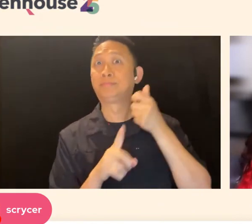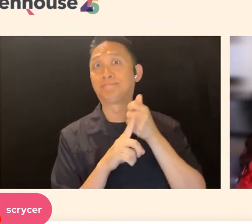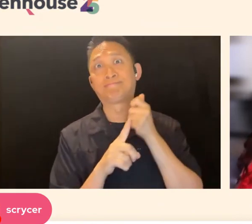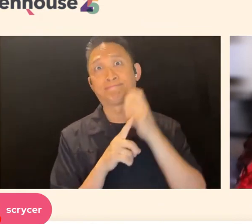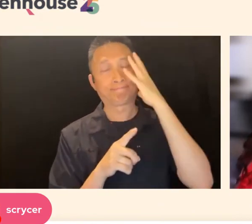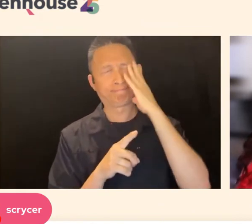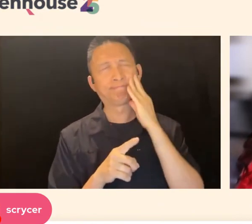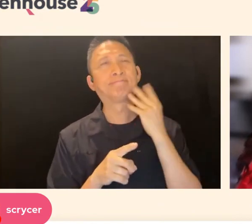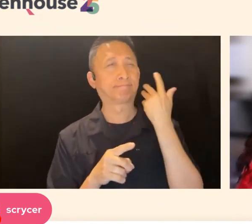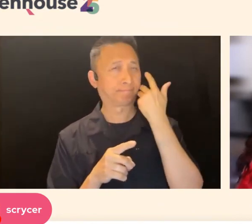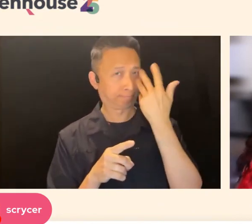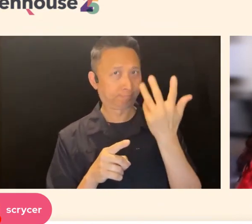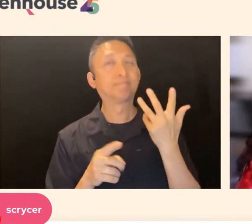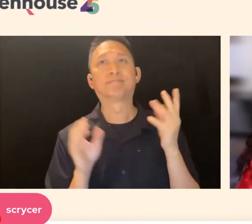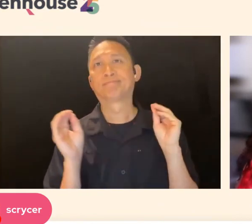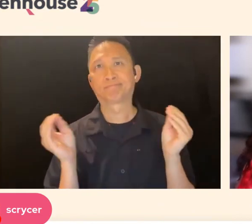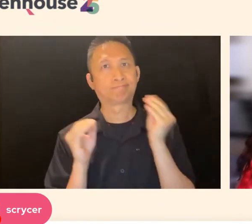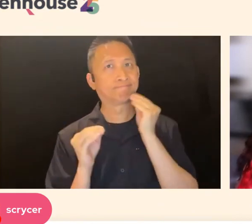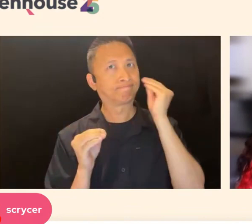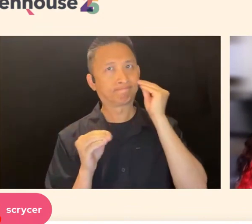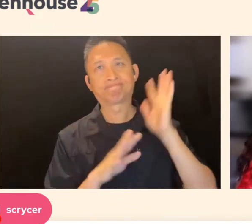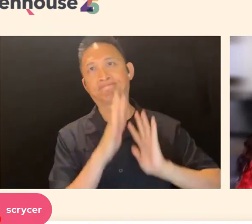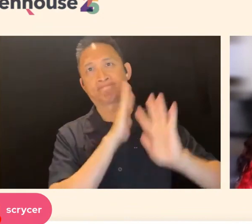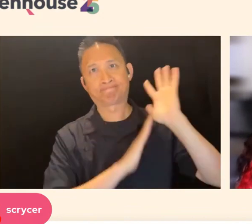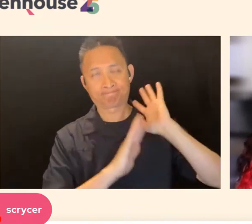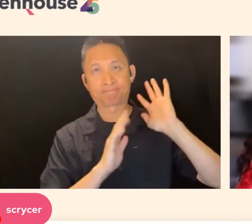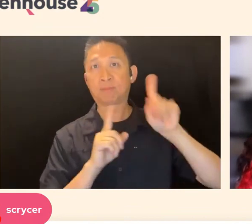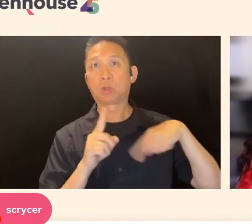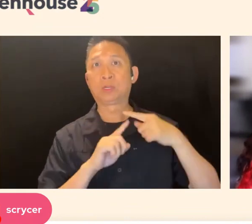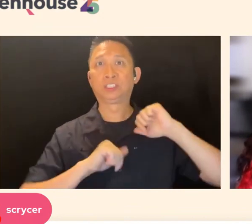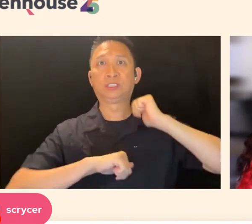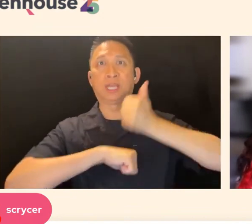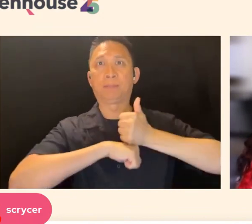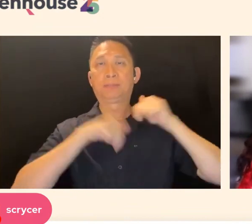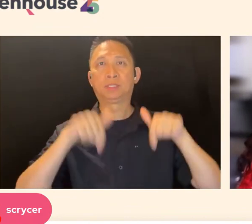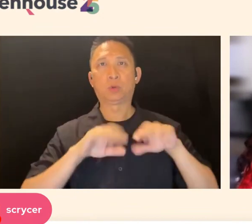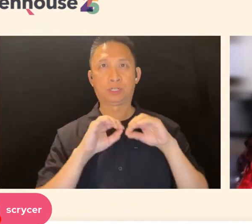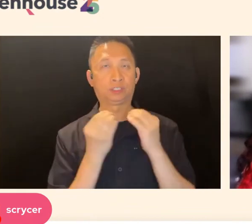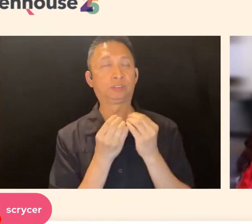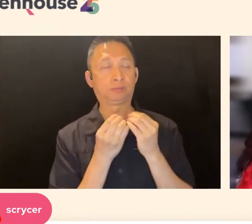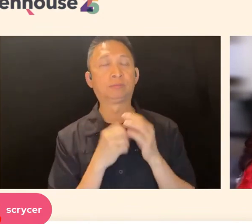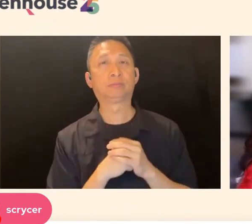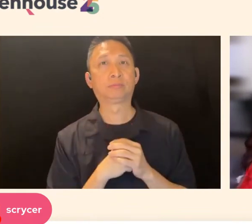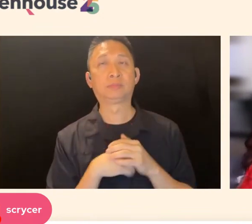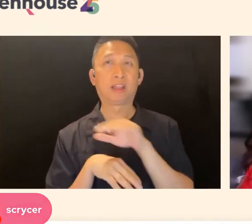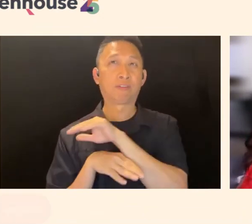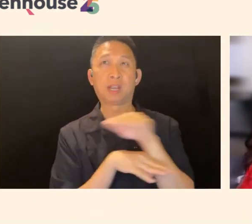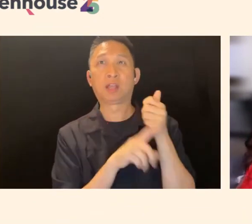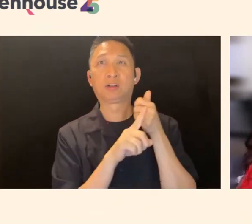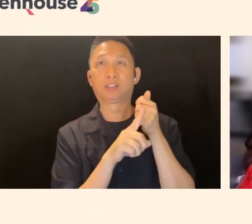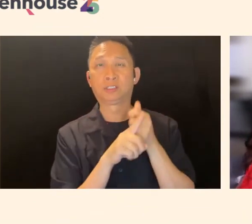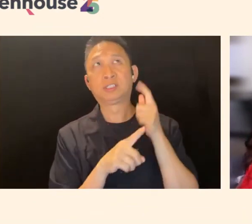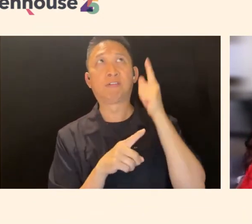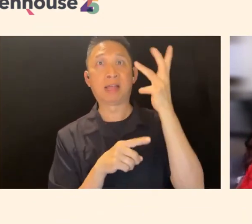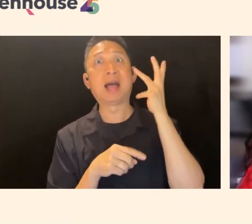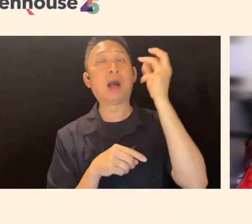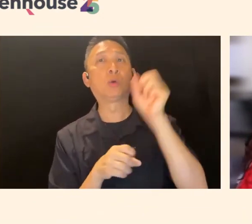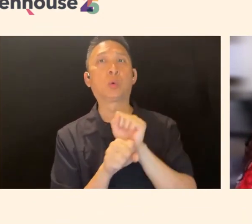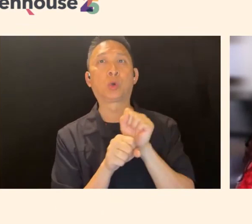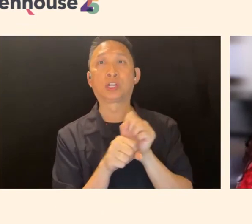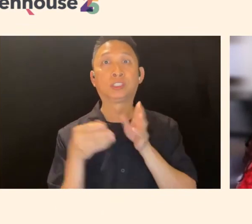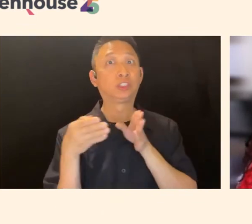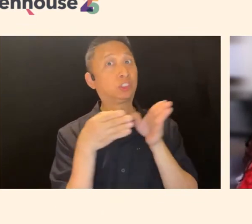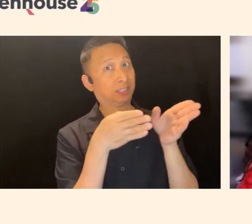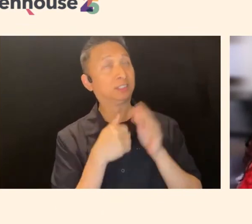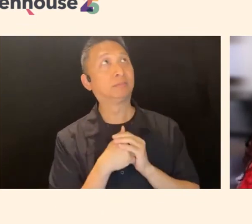she started this organization. And every night when she went out, the money that she made, she